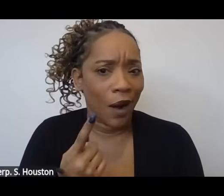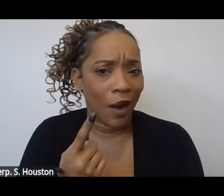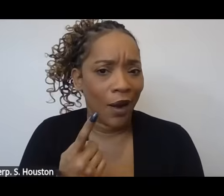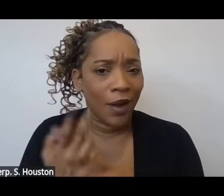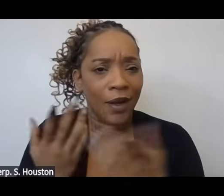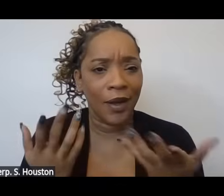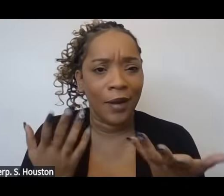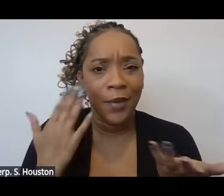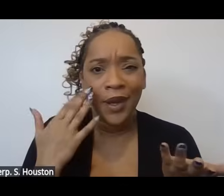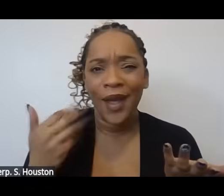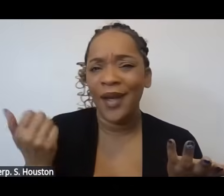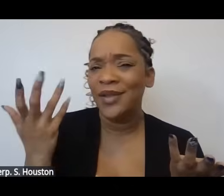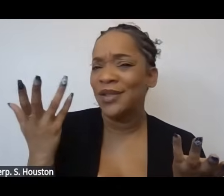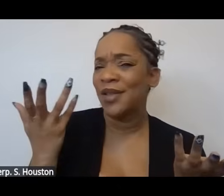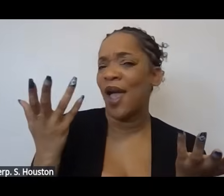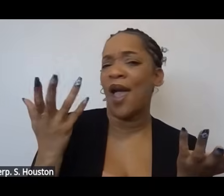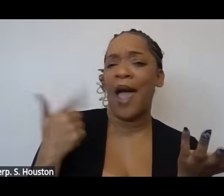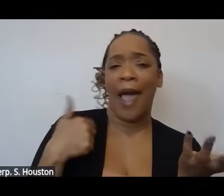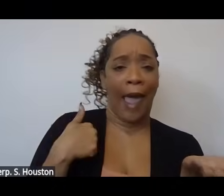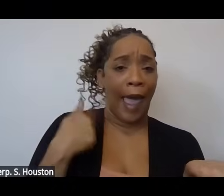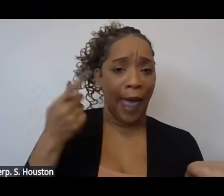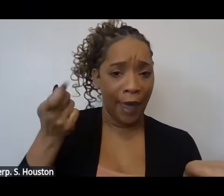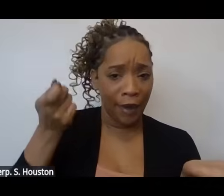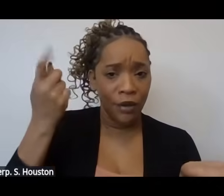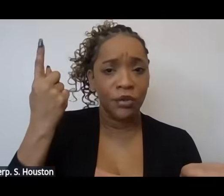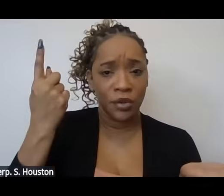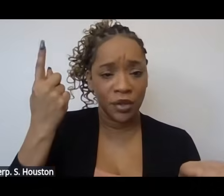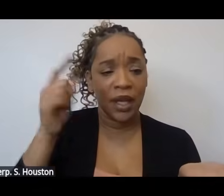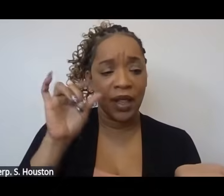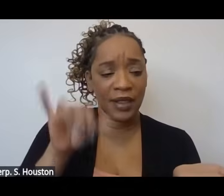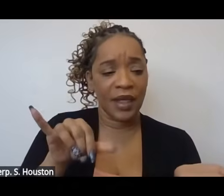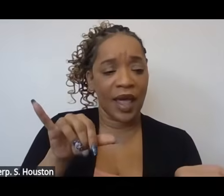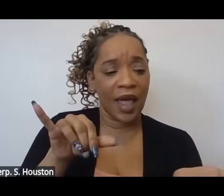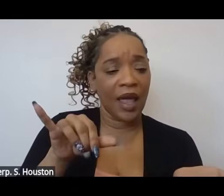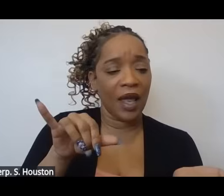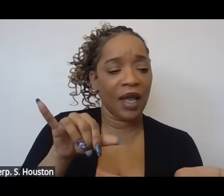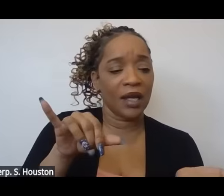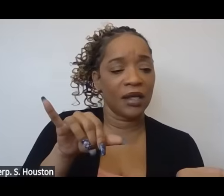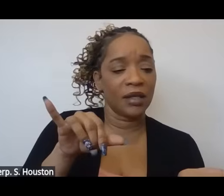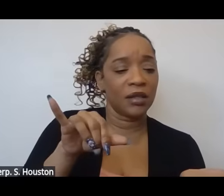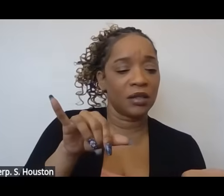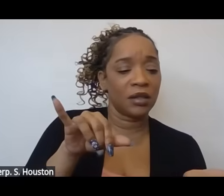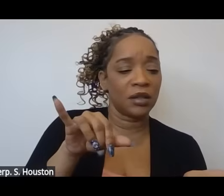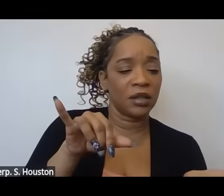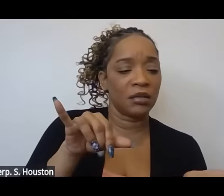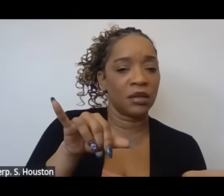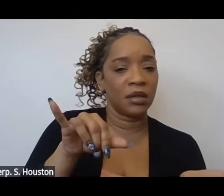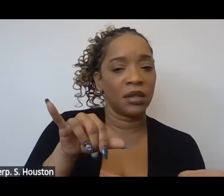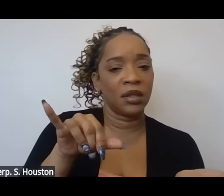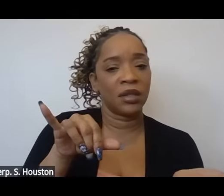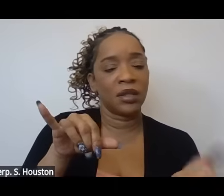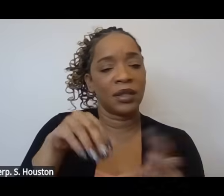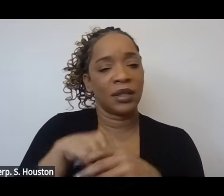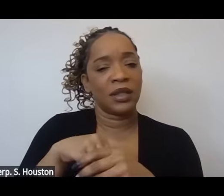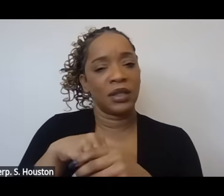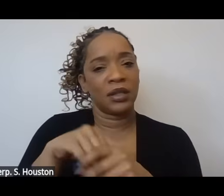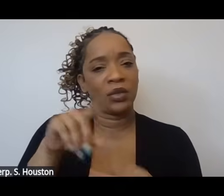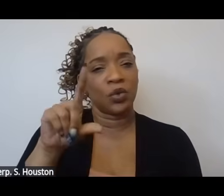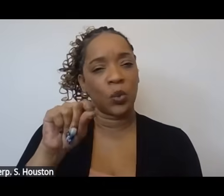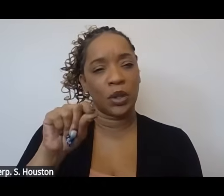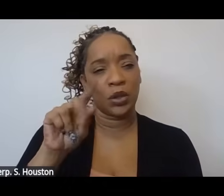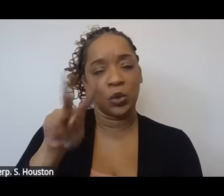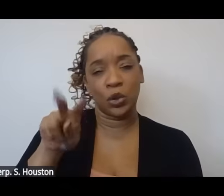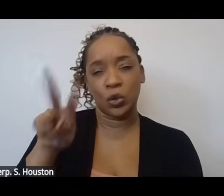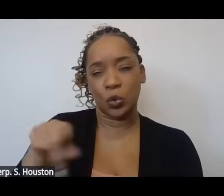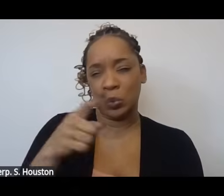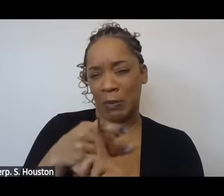Because I understand that in 2022, and it was just before you got on the board. Yes,